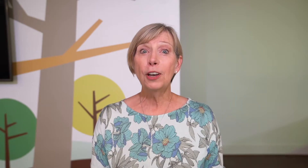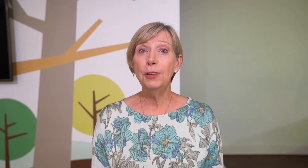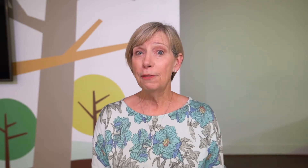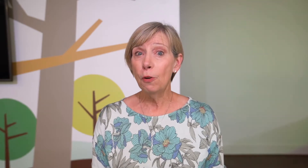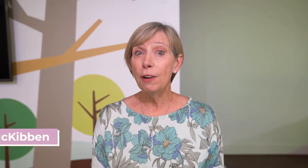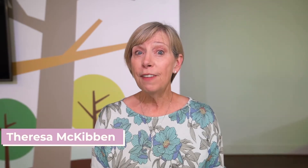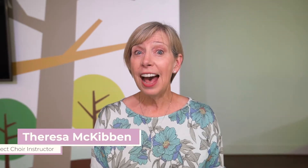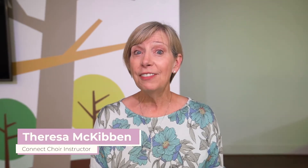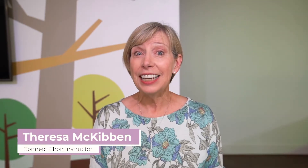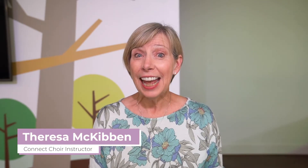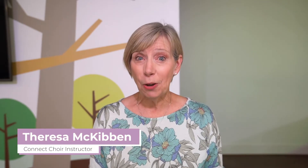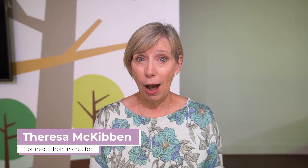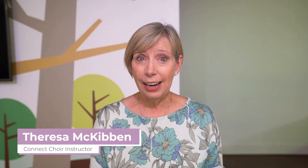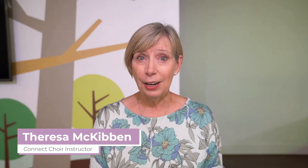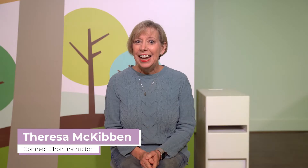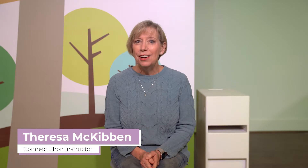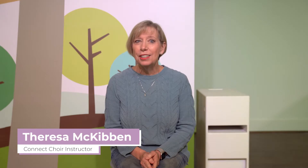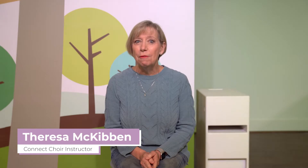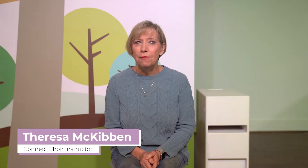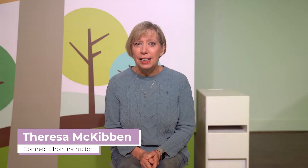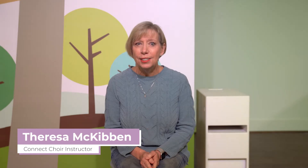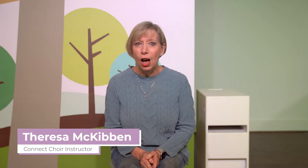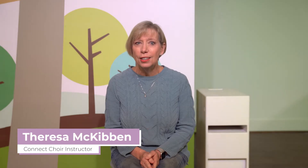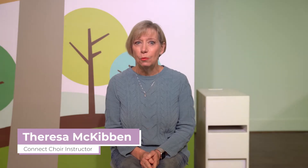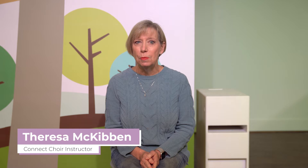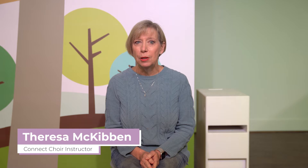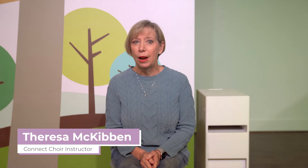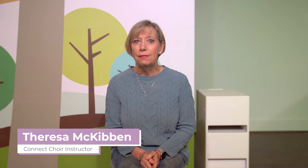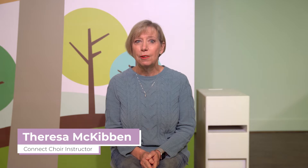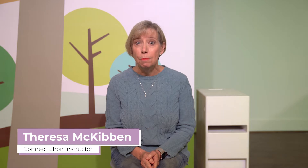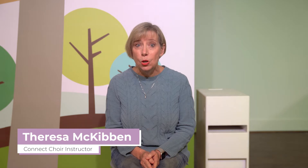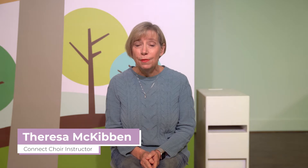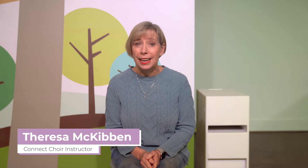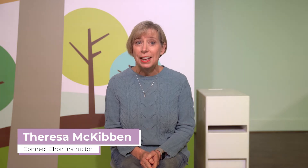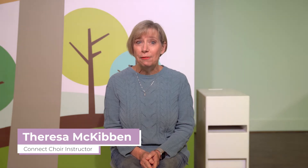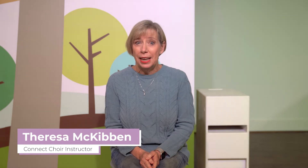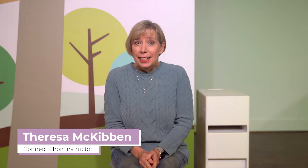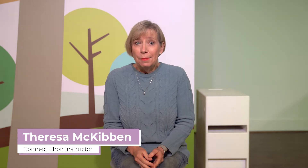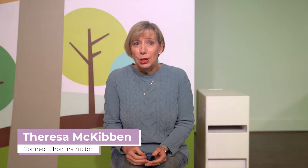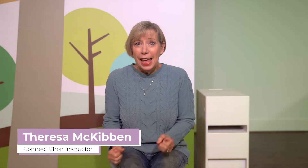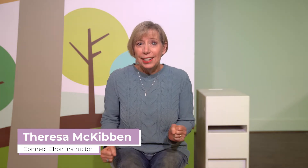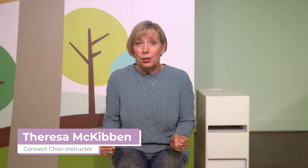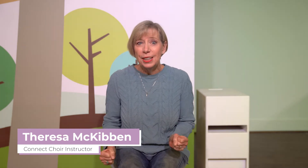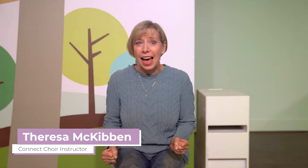Welcome to the 4-5 Connect Choir. Here are some fun songs that would be great for moving, for getting some good exercise